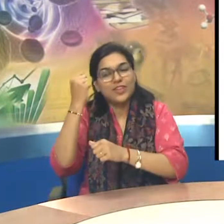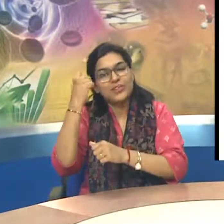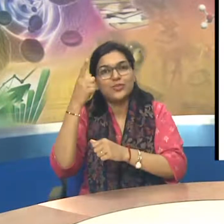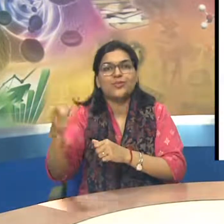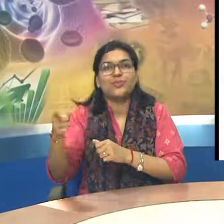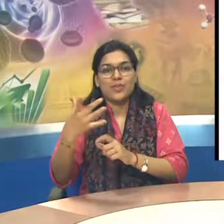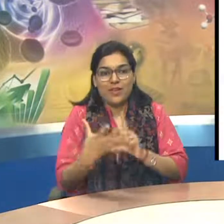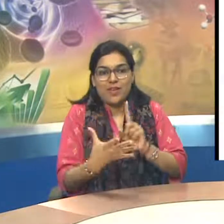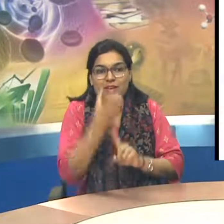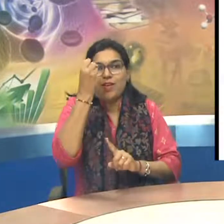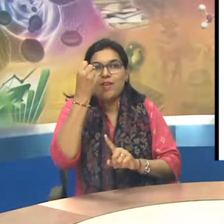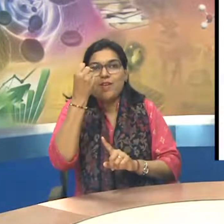is termed as receiver.